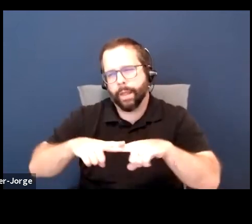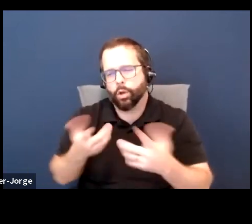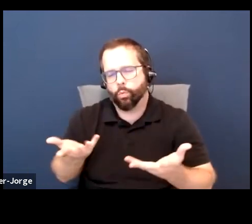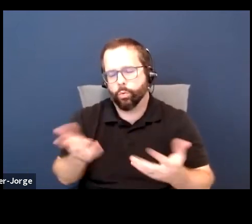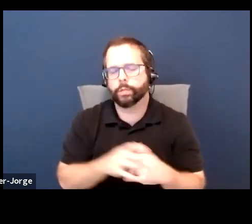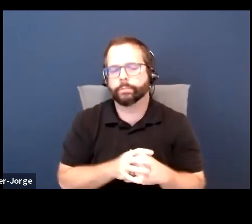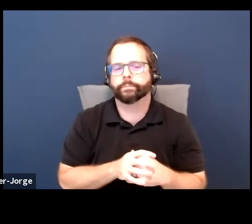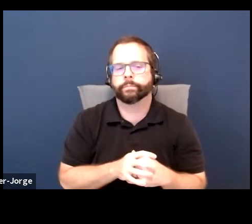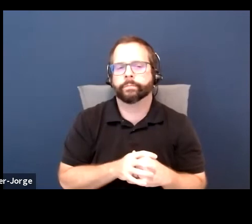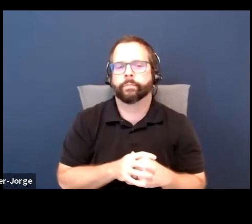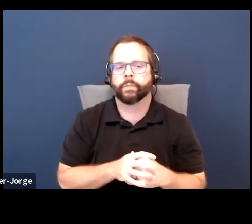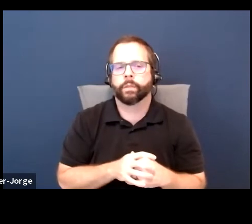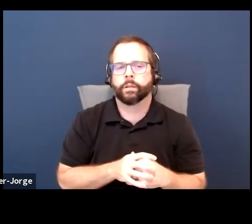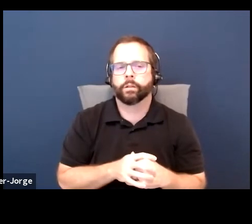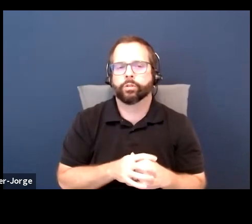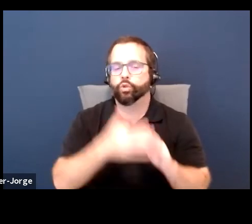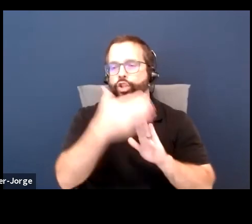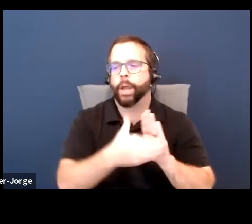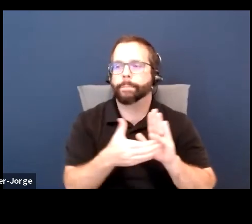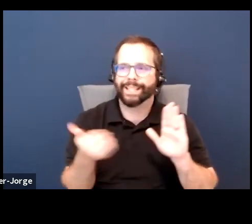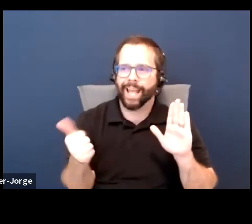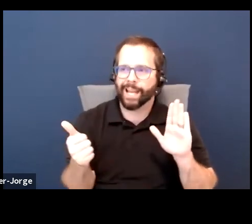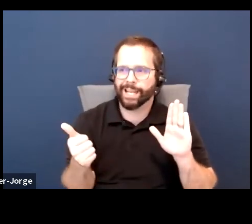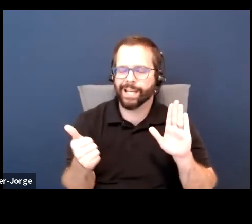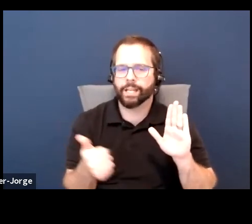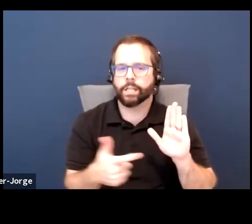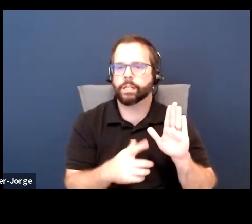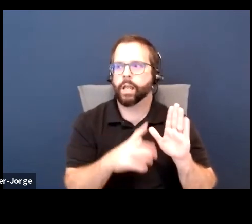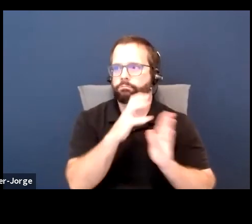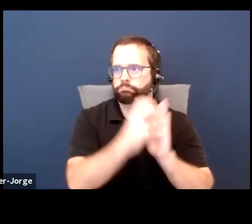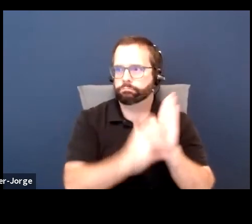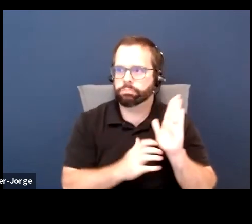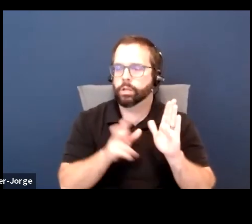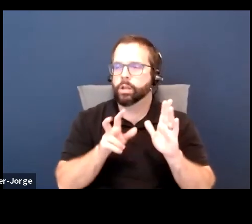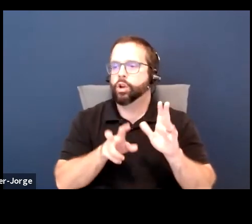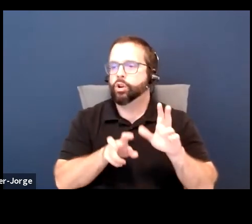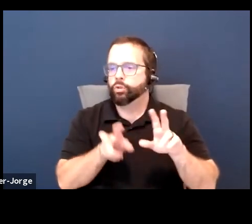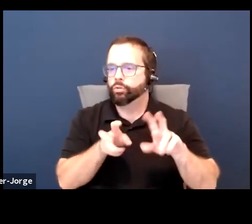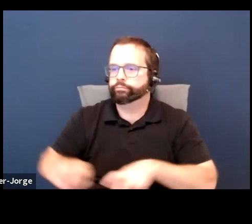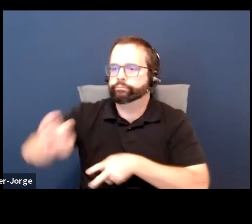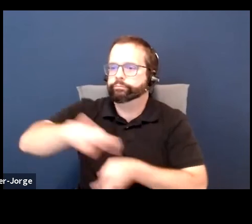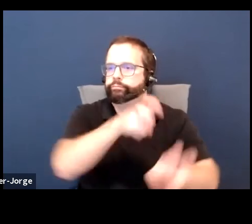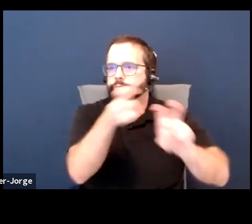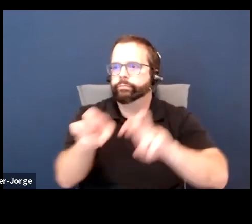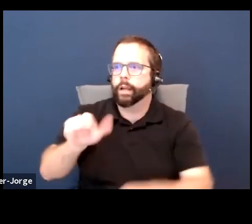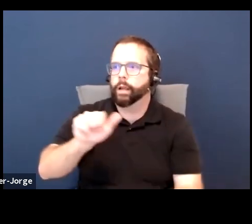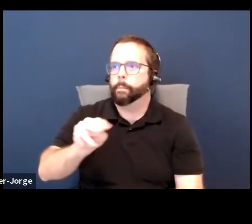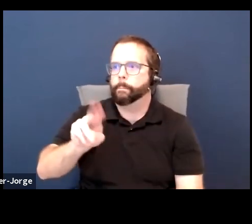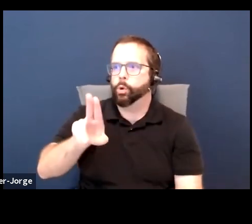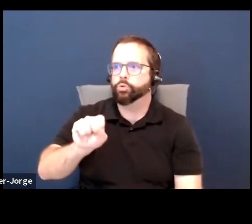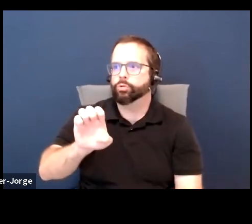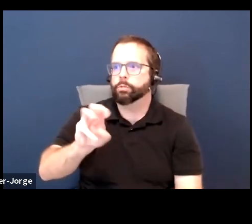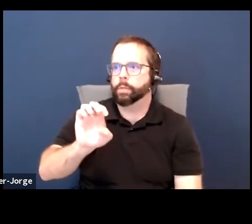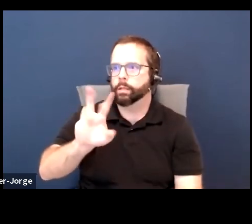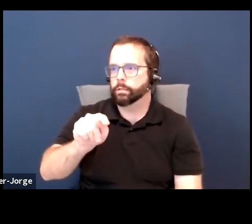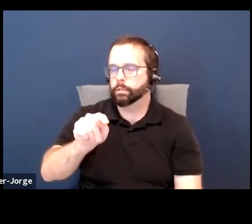So Chapter 10 covers amusement rides. New amusement rides are required to have a